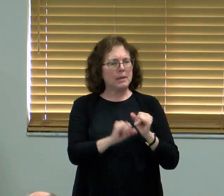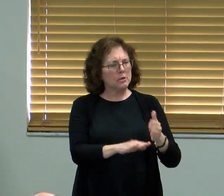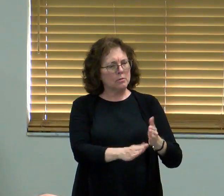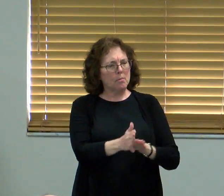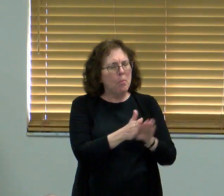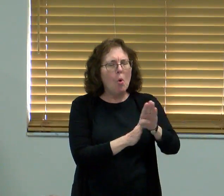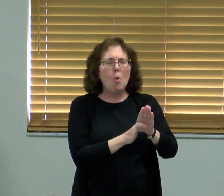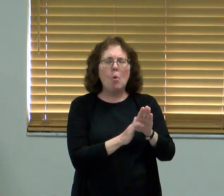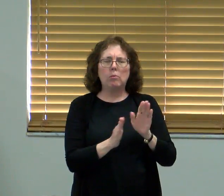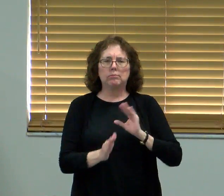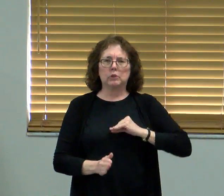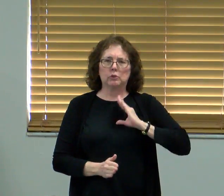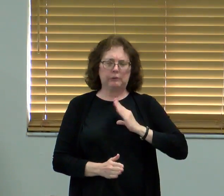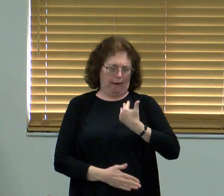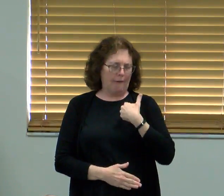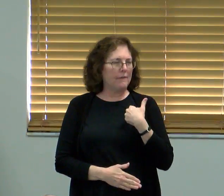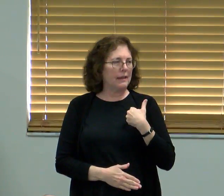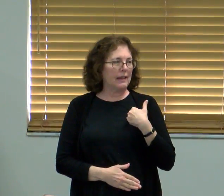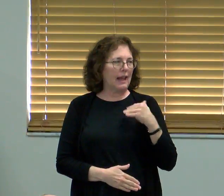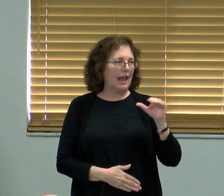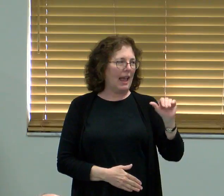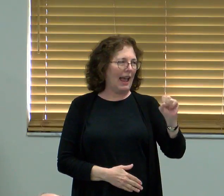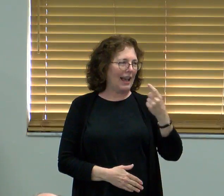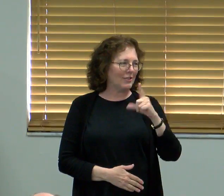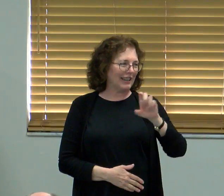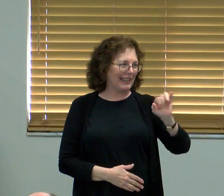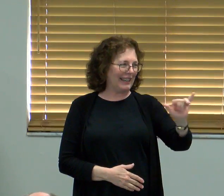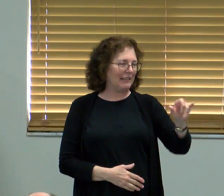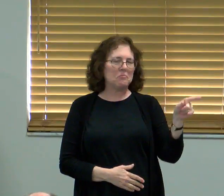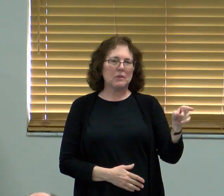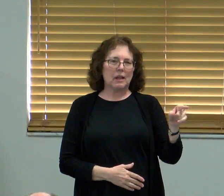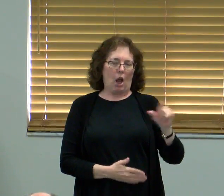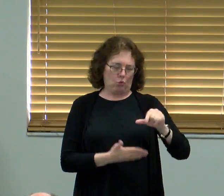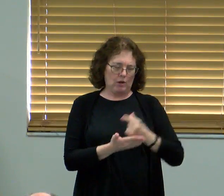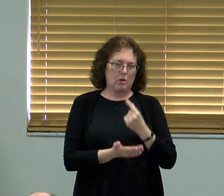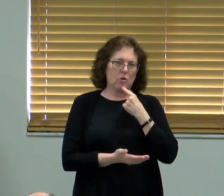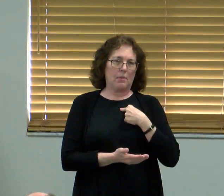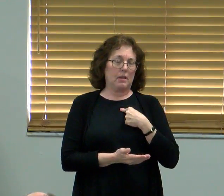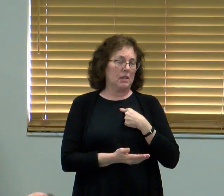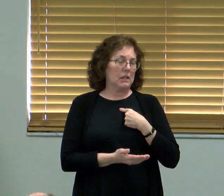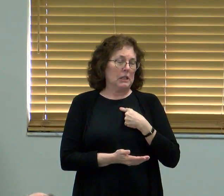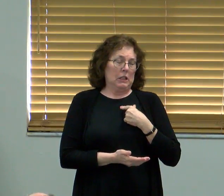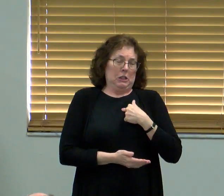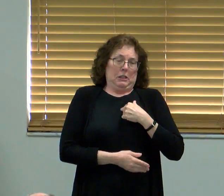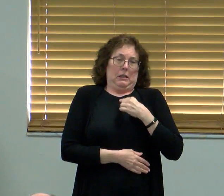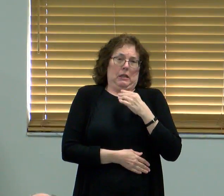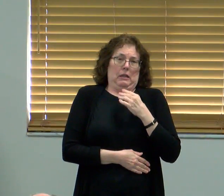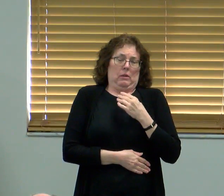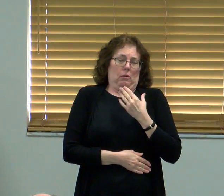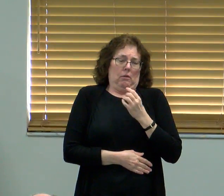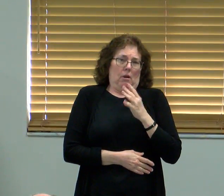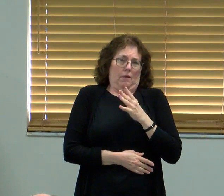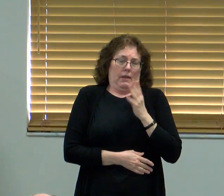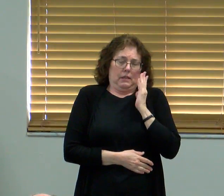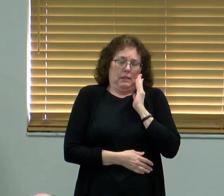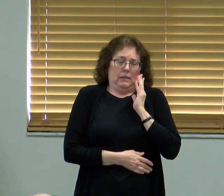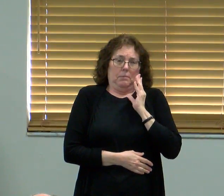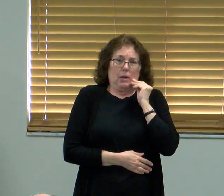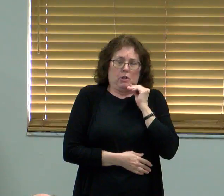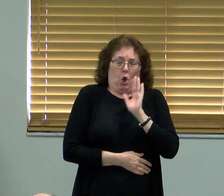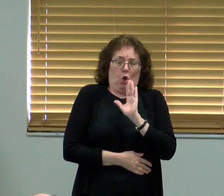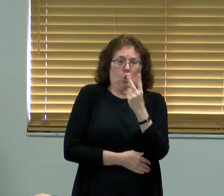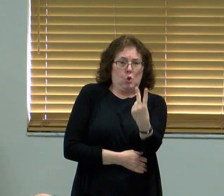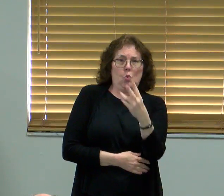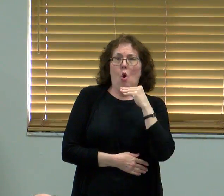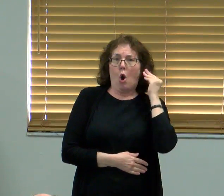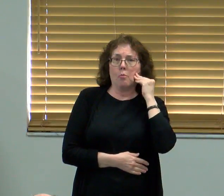security back. Ashley, one of our graduates, told me that she has had the unfortunate experience of having 2 homes catch fire in her